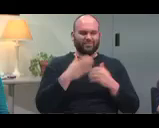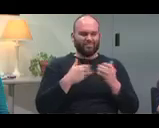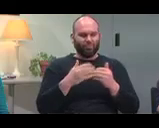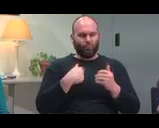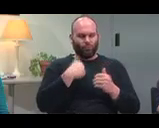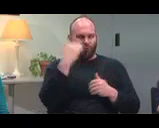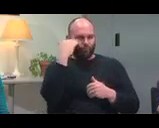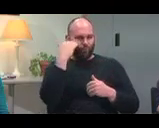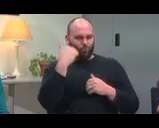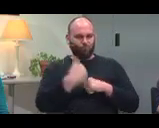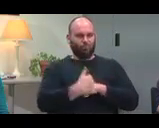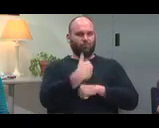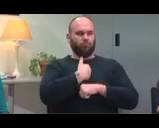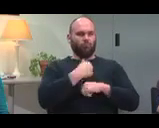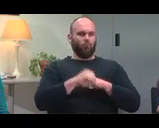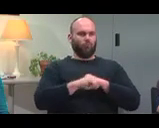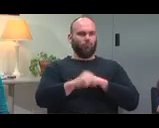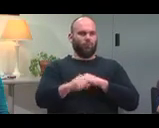it's my fault for procrastinating.